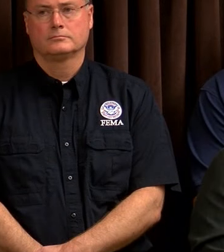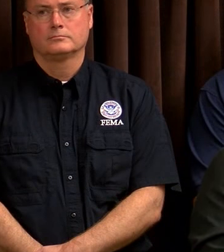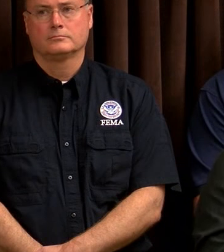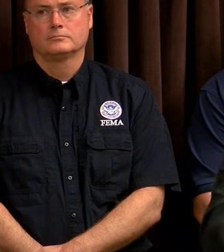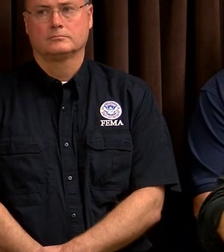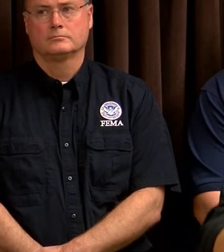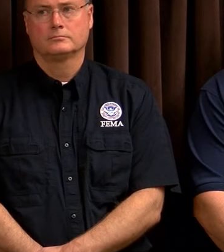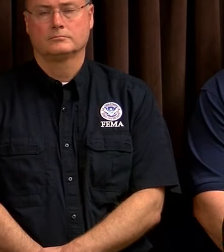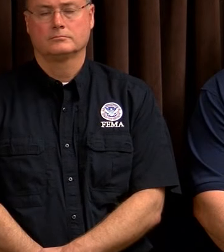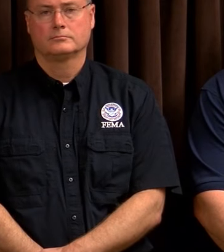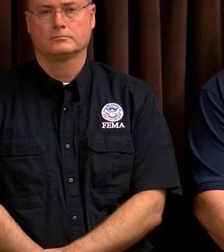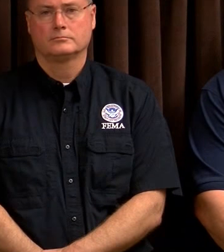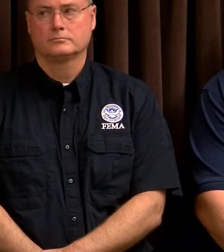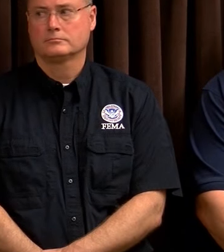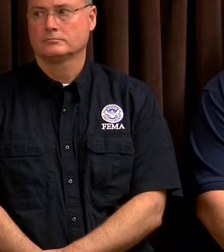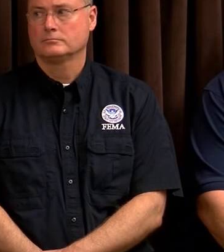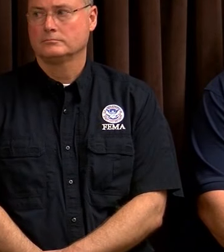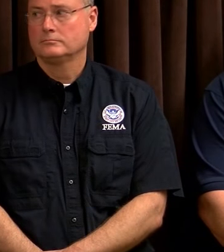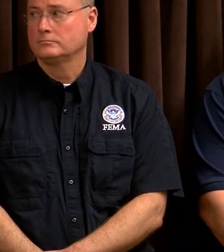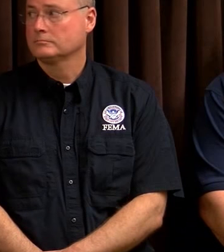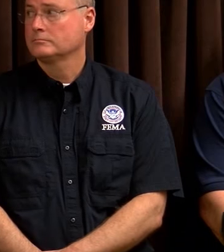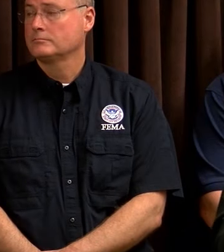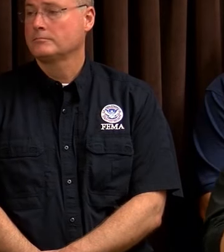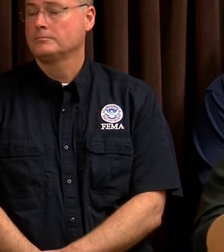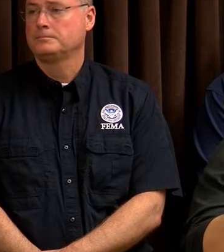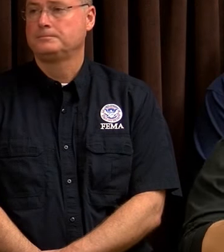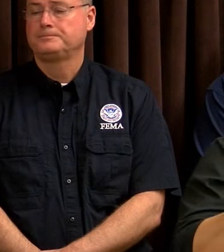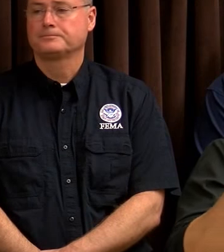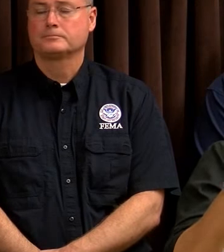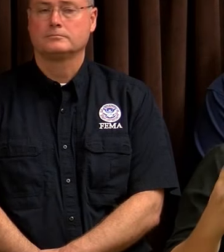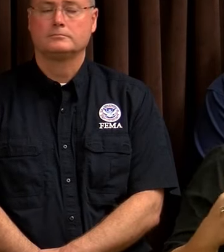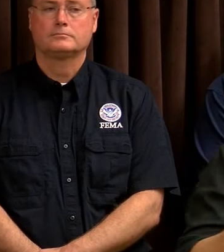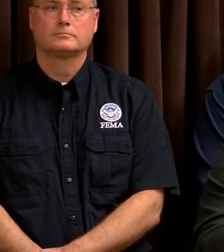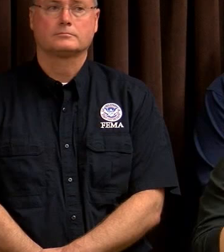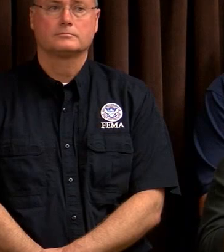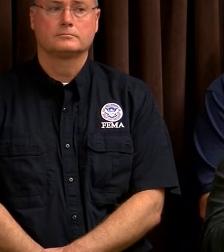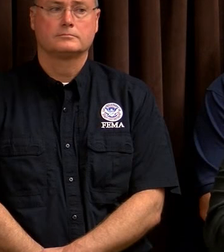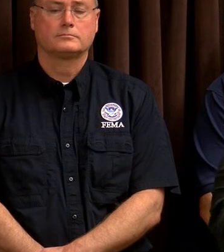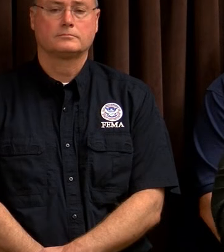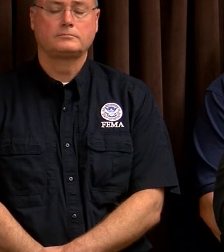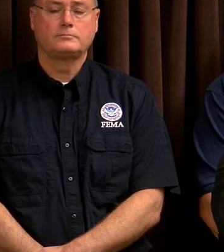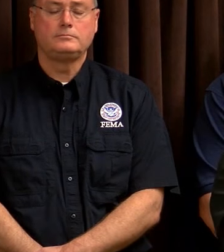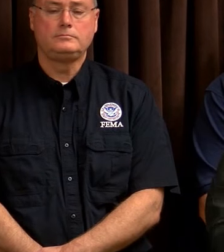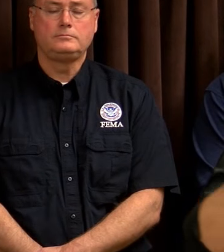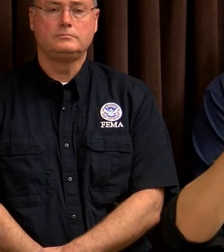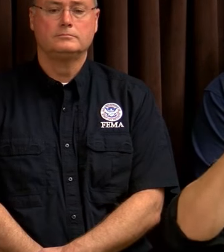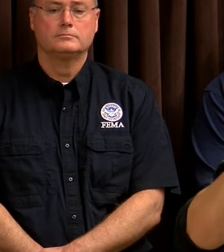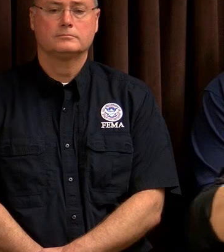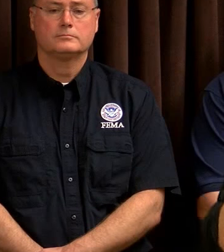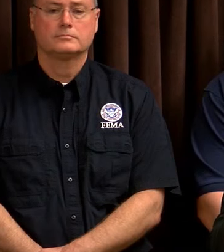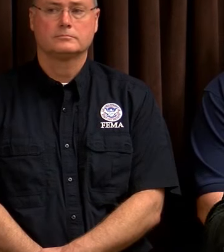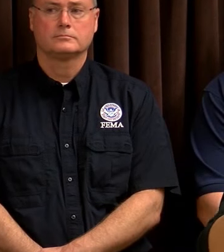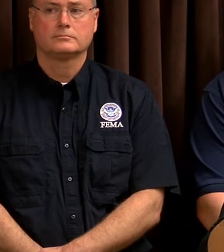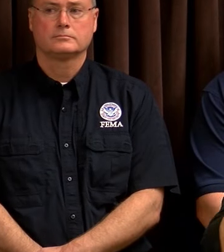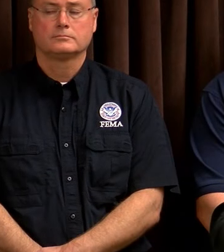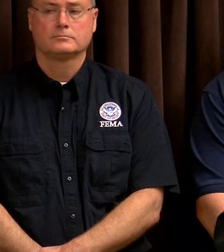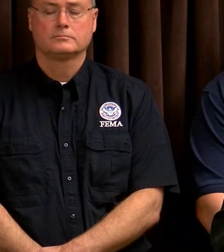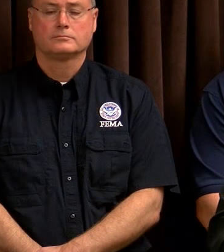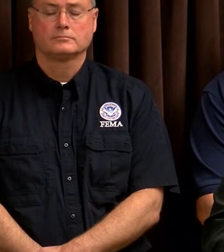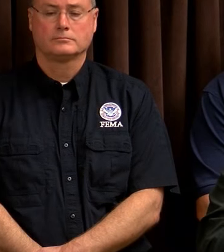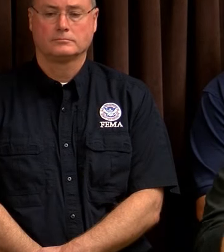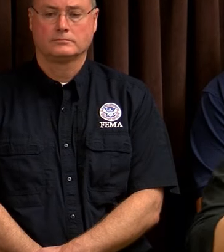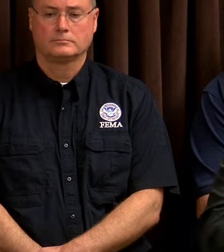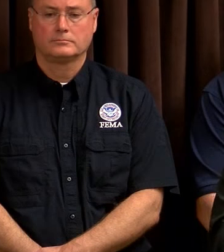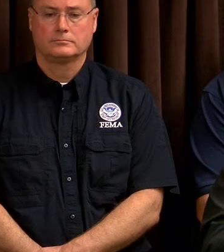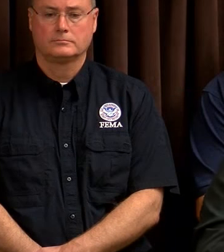the Small Business Administration has joined in under that declaration and also is here to help provide